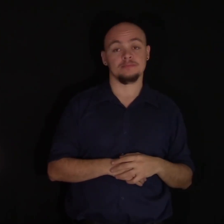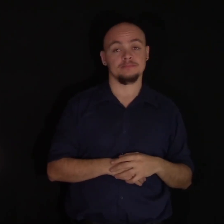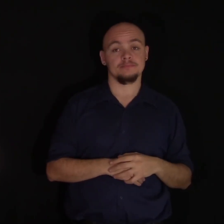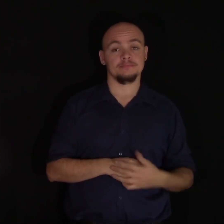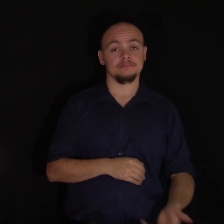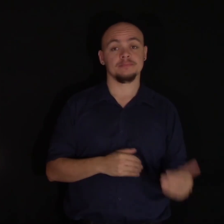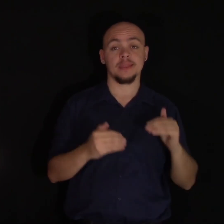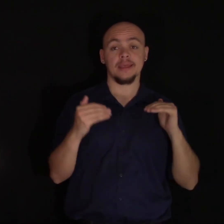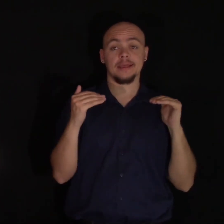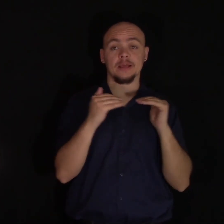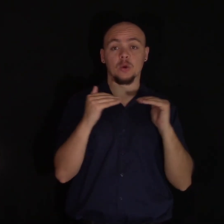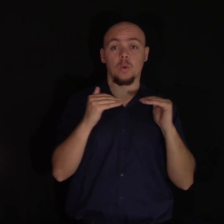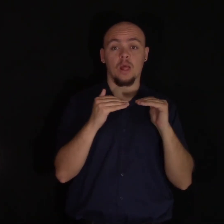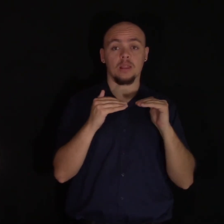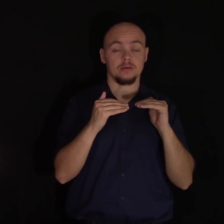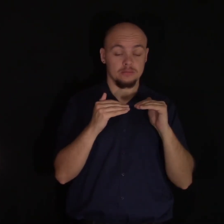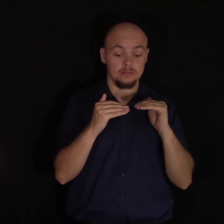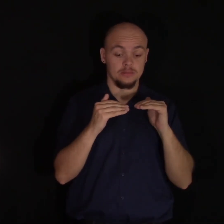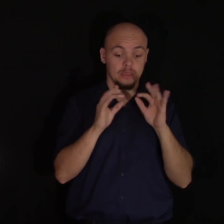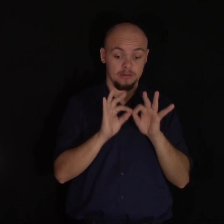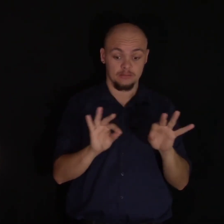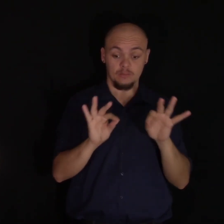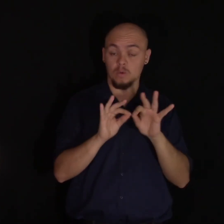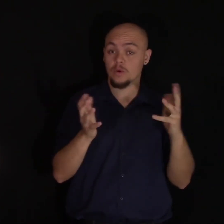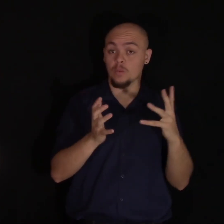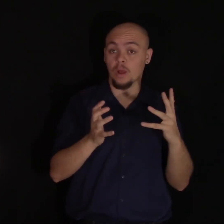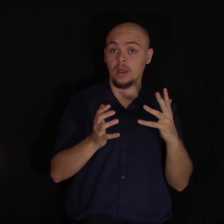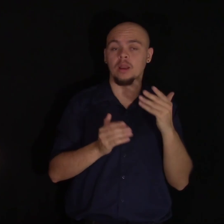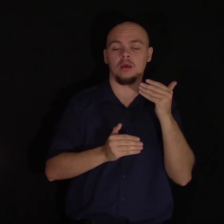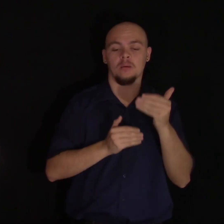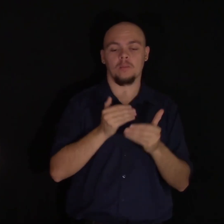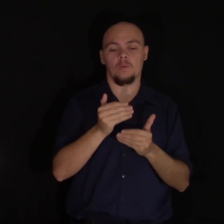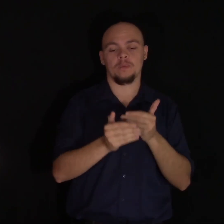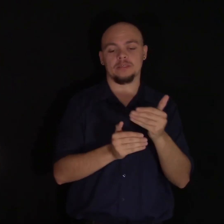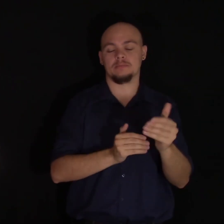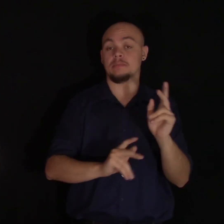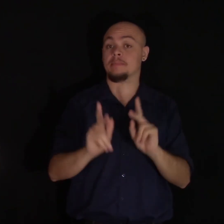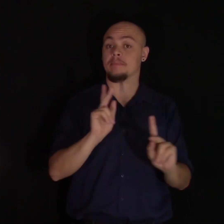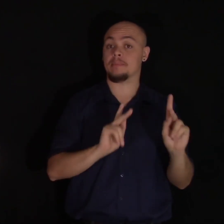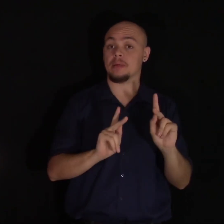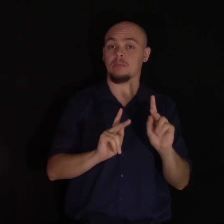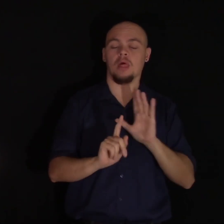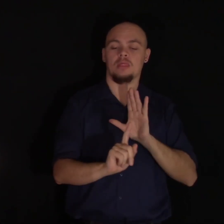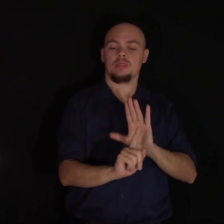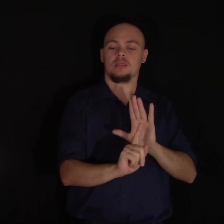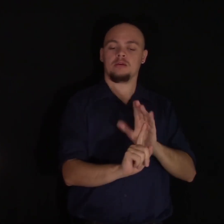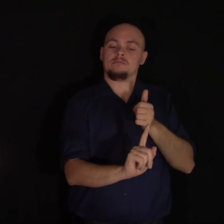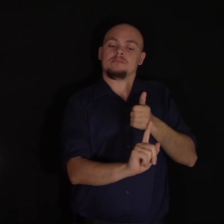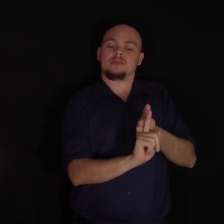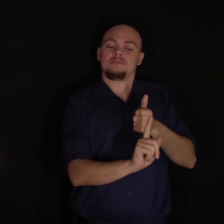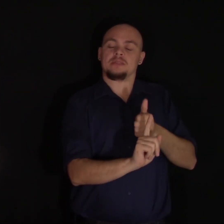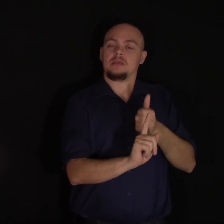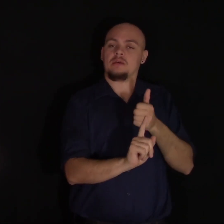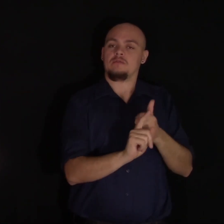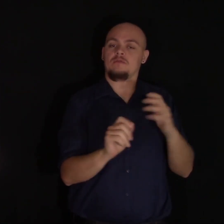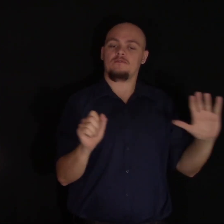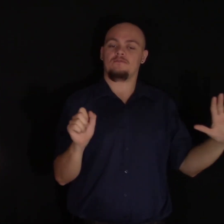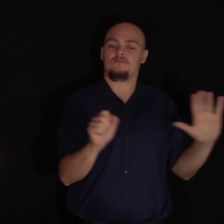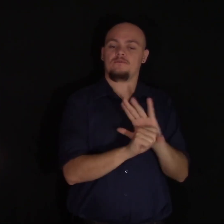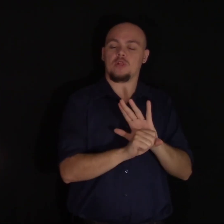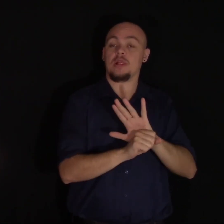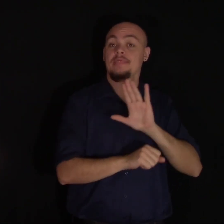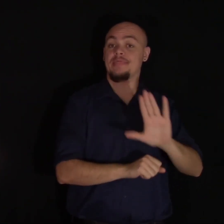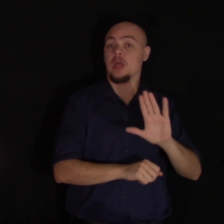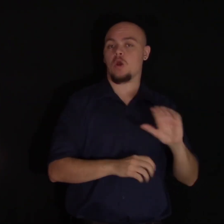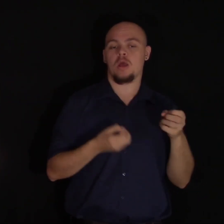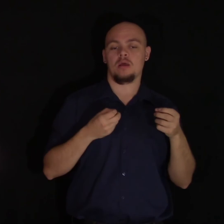equality movement is momentum. Momentum is more and more people embrace their full selves and use whatever opportunities they have